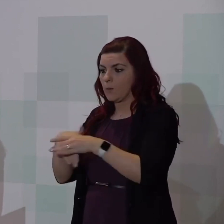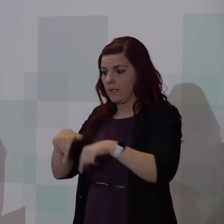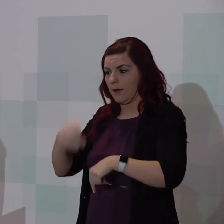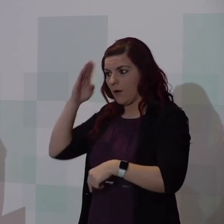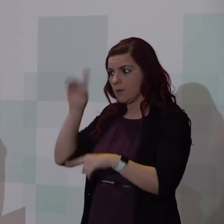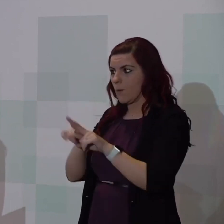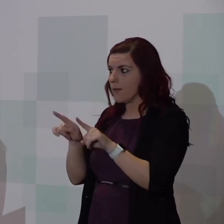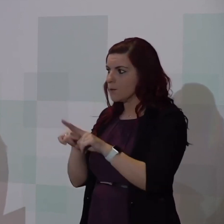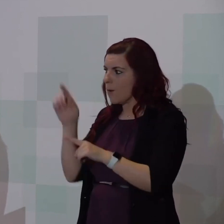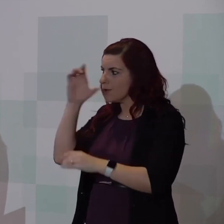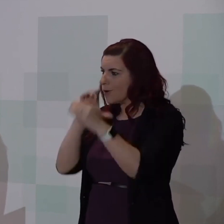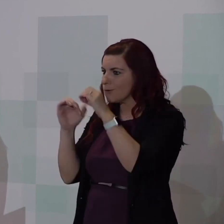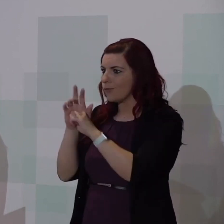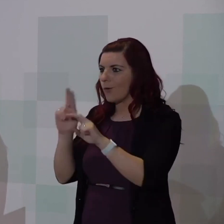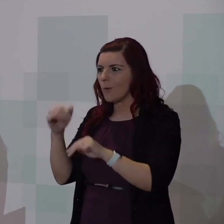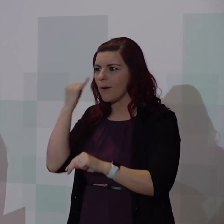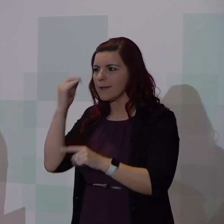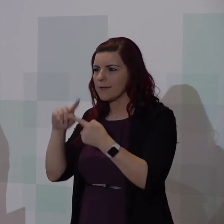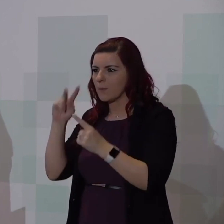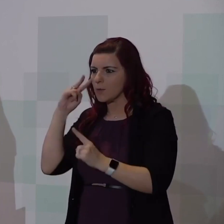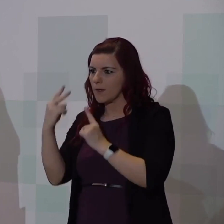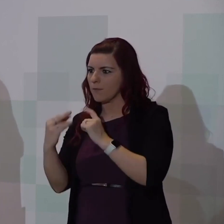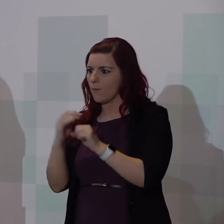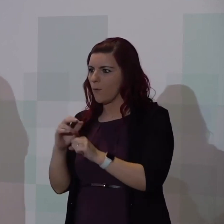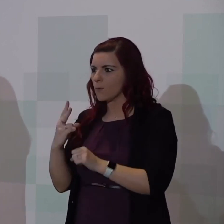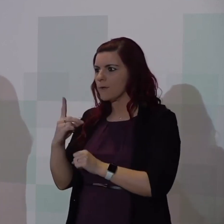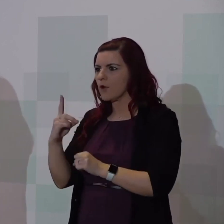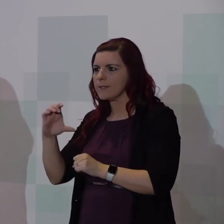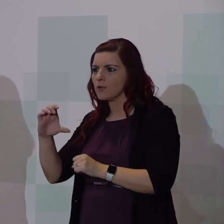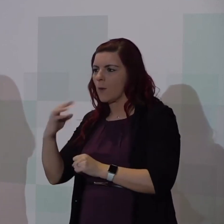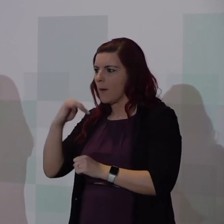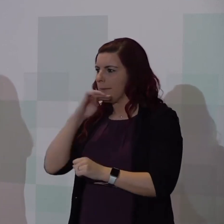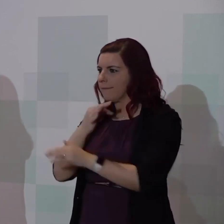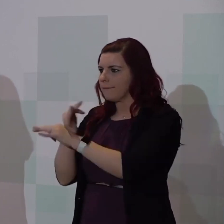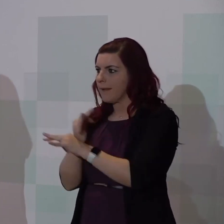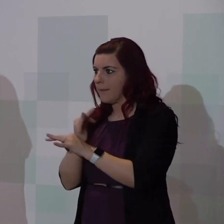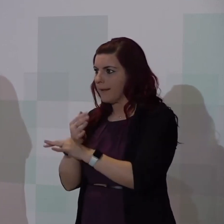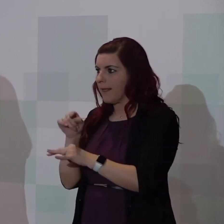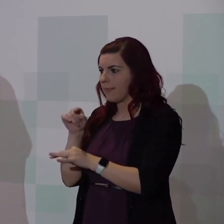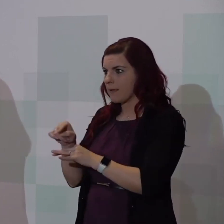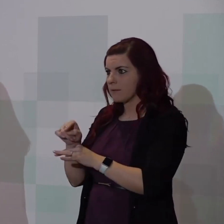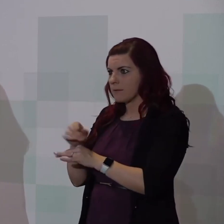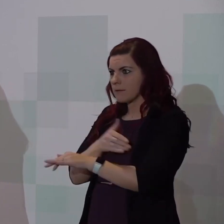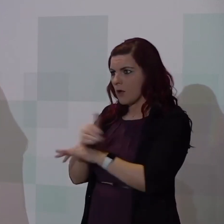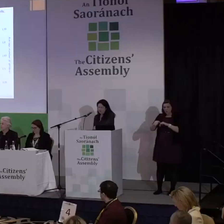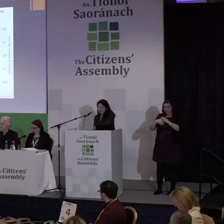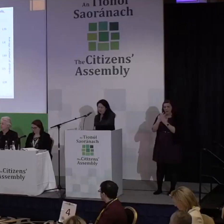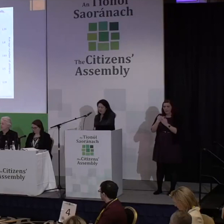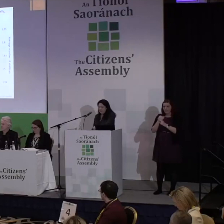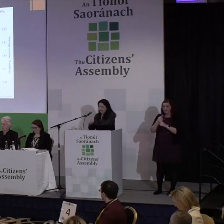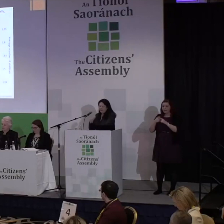search for new ideas and perspectives on 21st century families has accordingly emerged in European